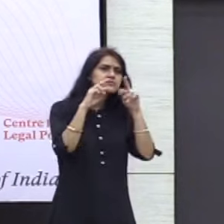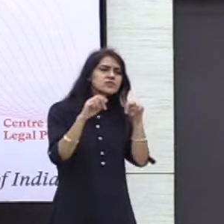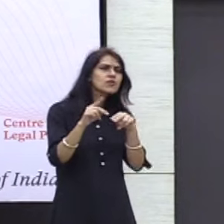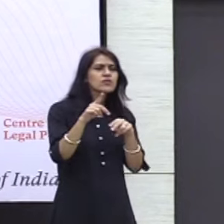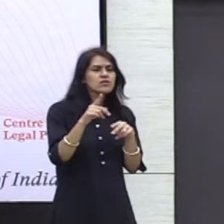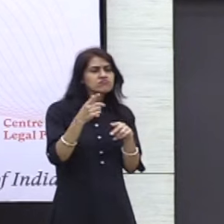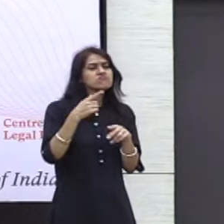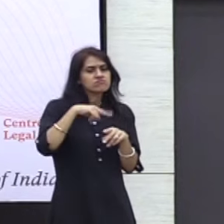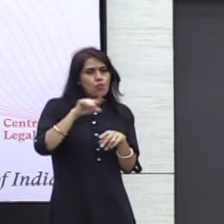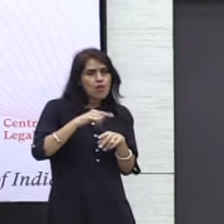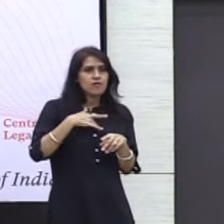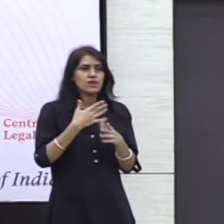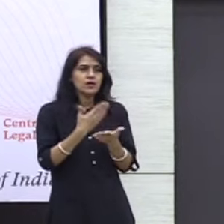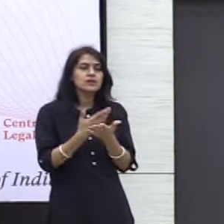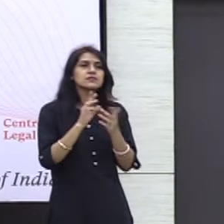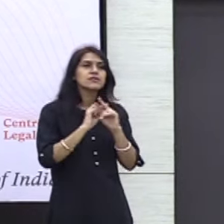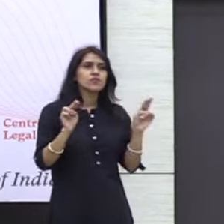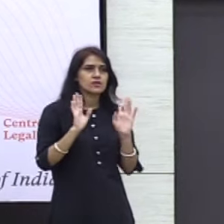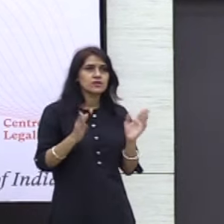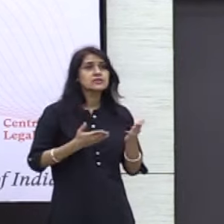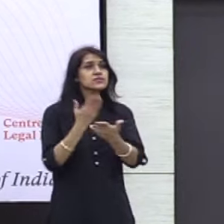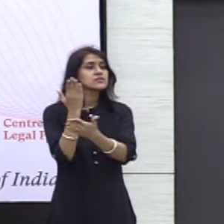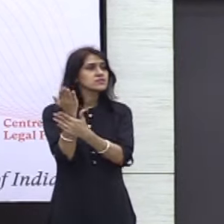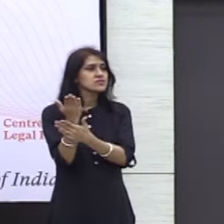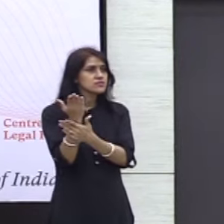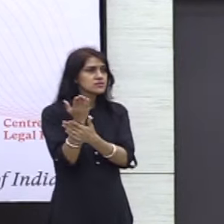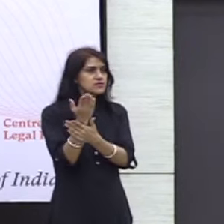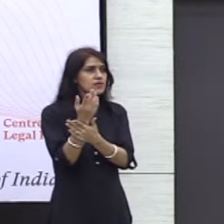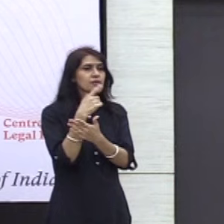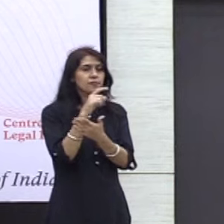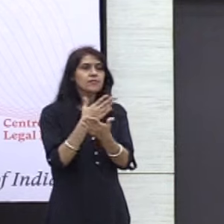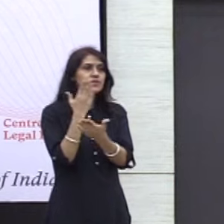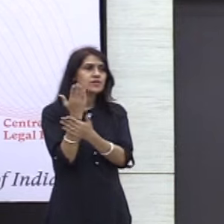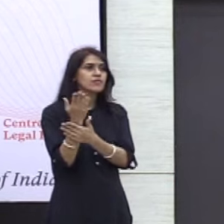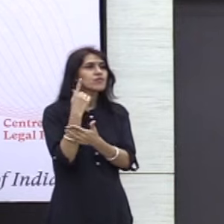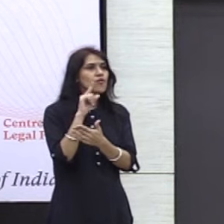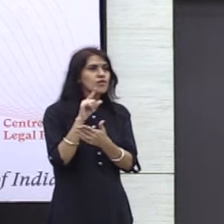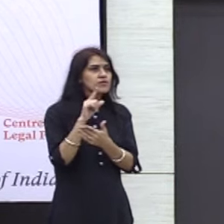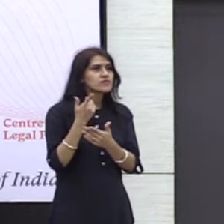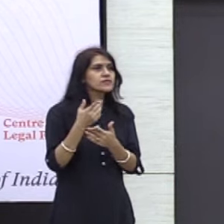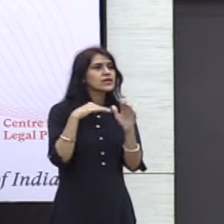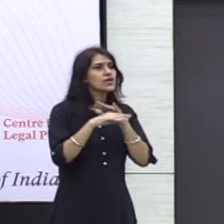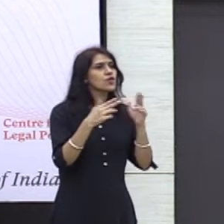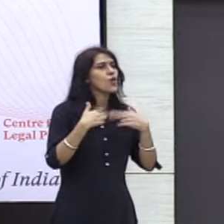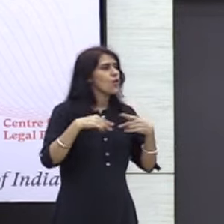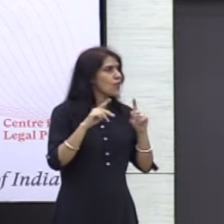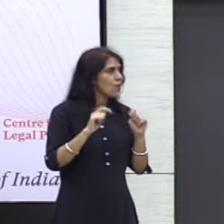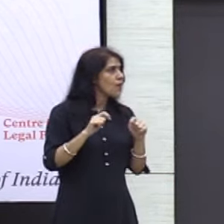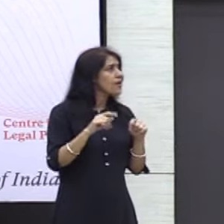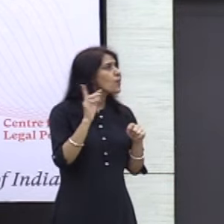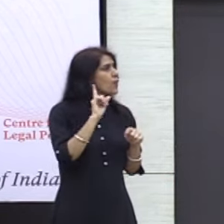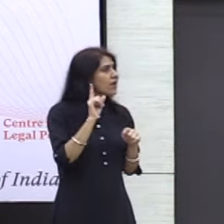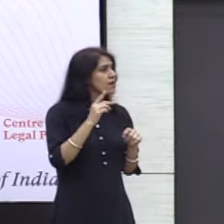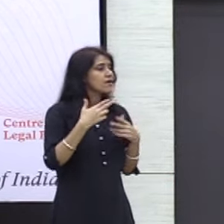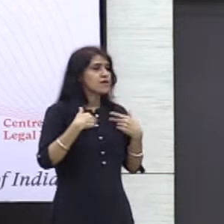matter, and when the charge sheet is to be filed, it will be filed in the court where the magistrate